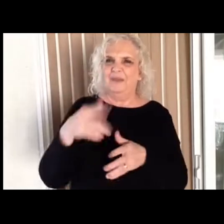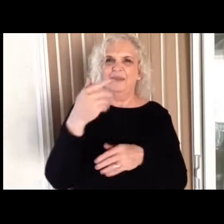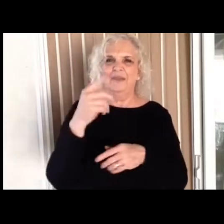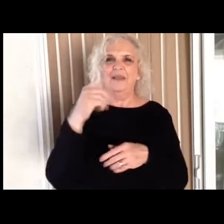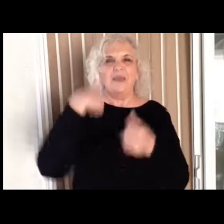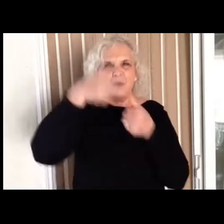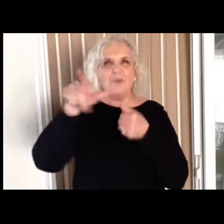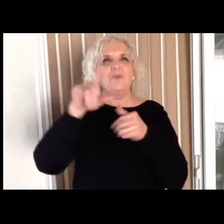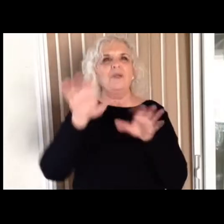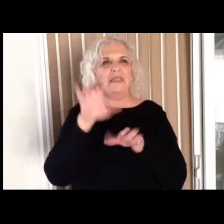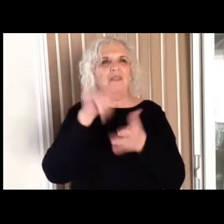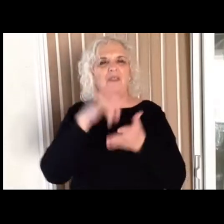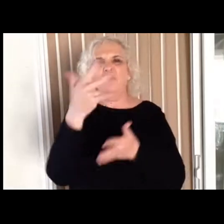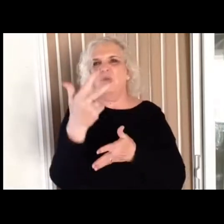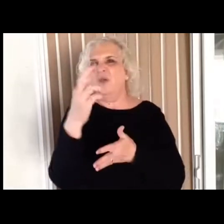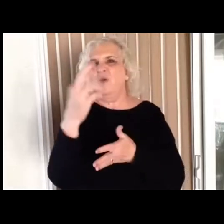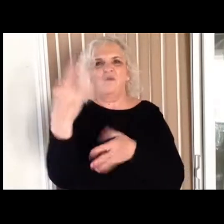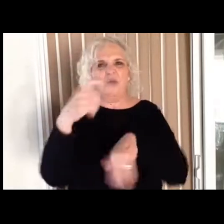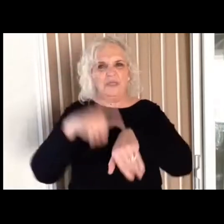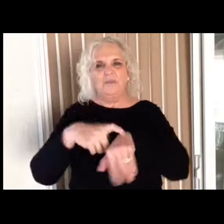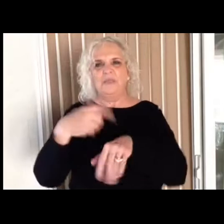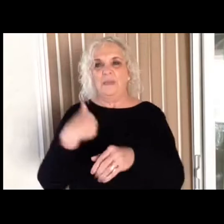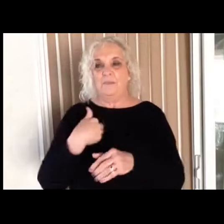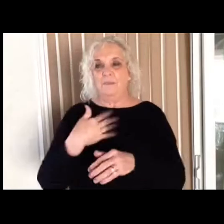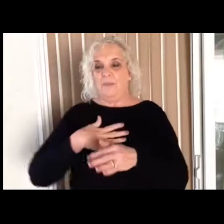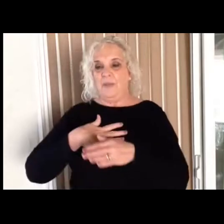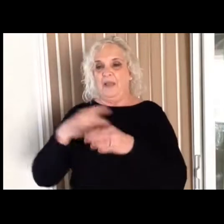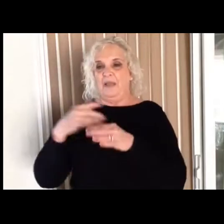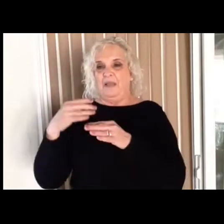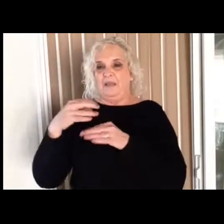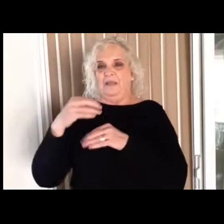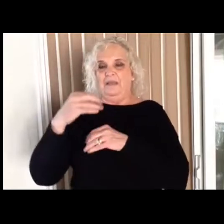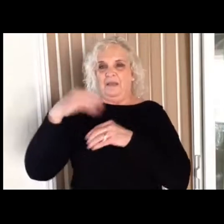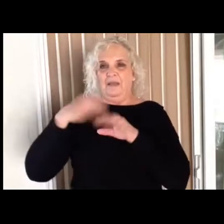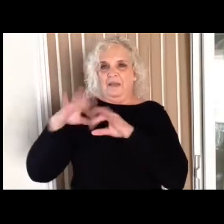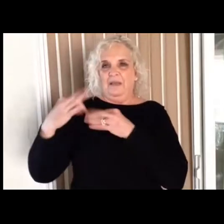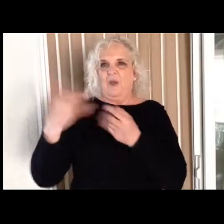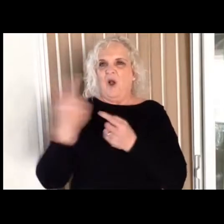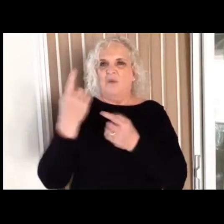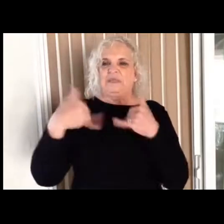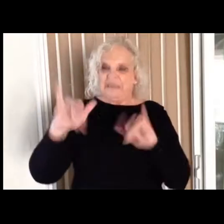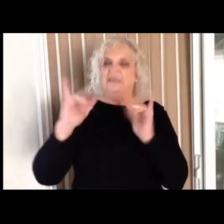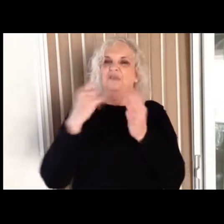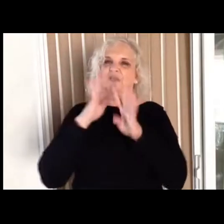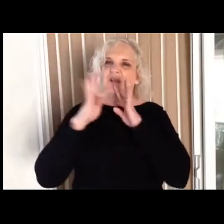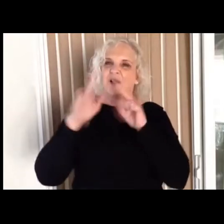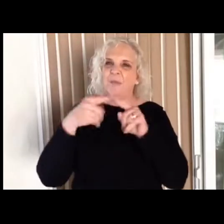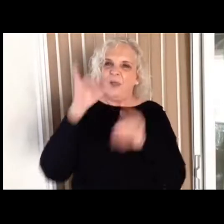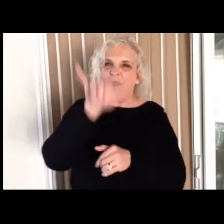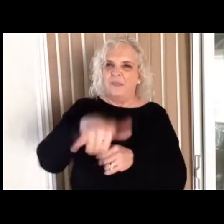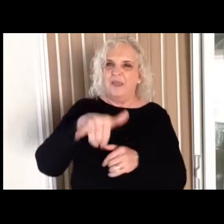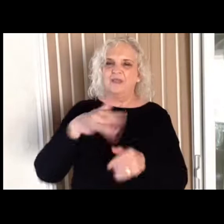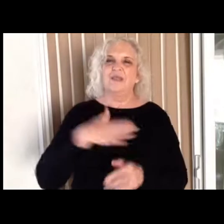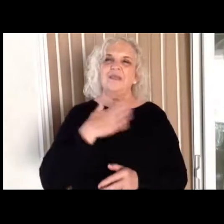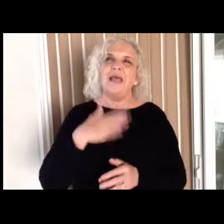and my siblings still talk about the fact that he would bring these movies, and it was just such a happy